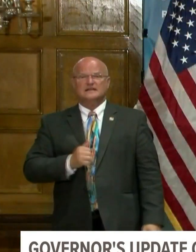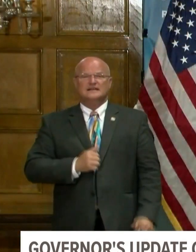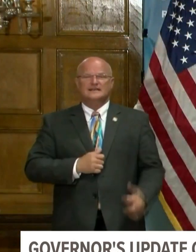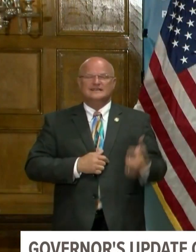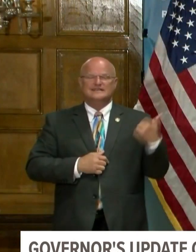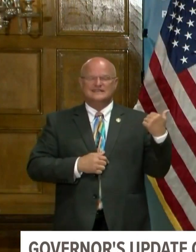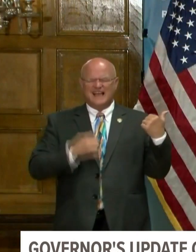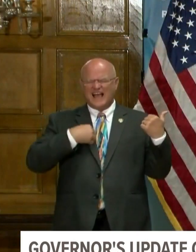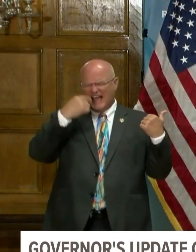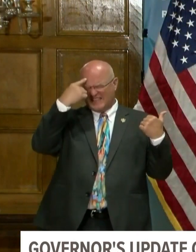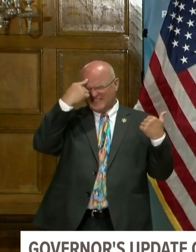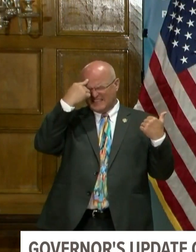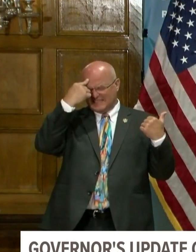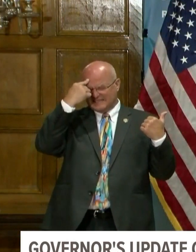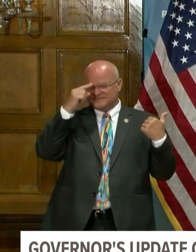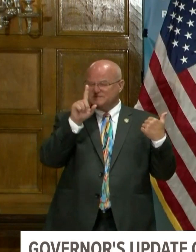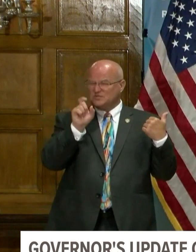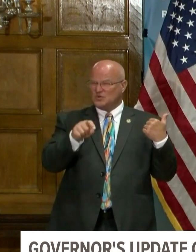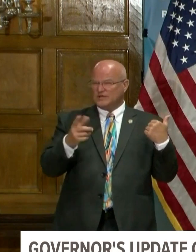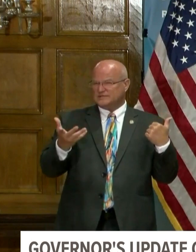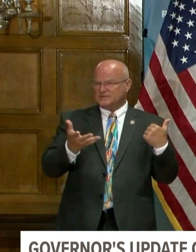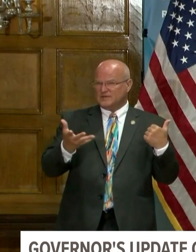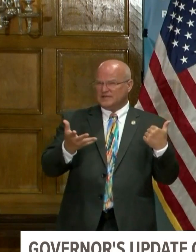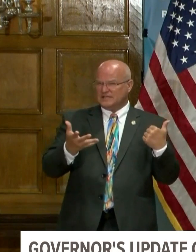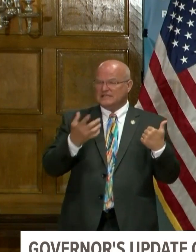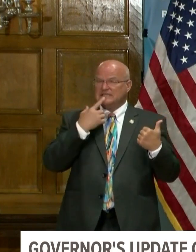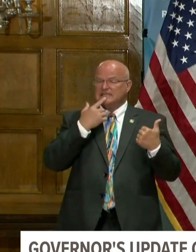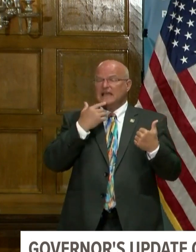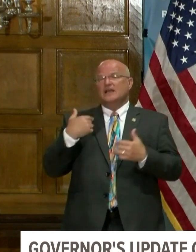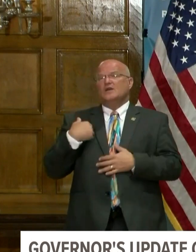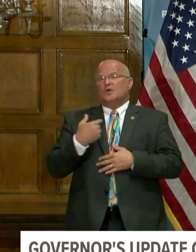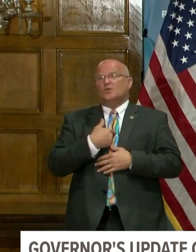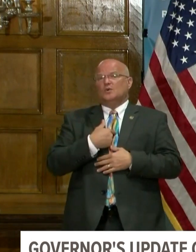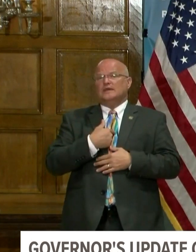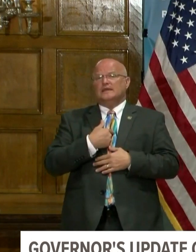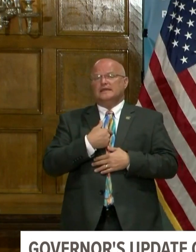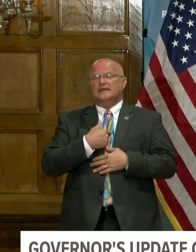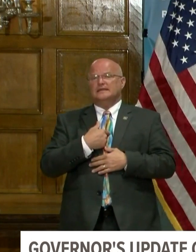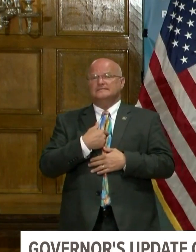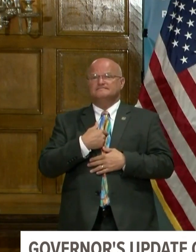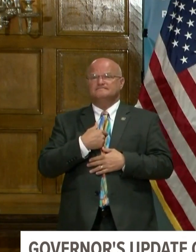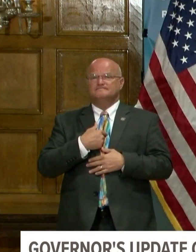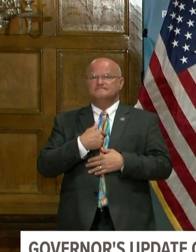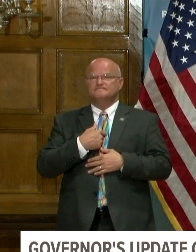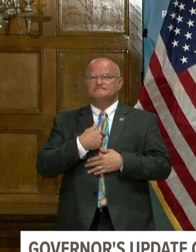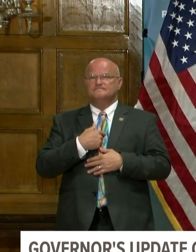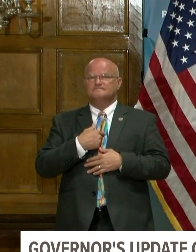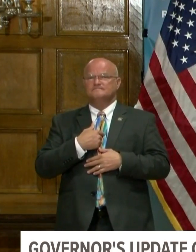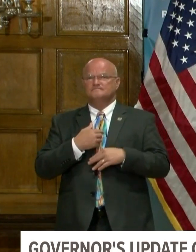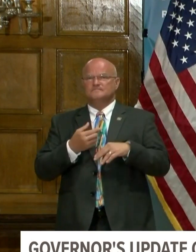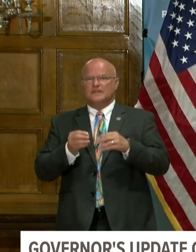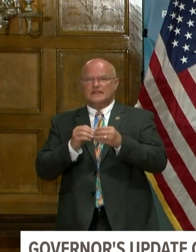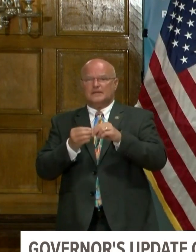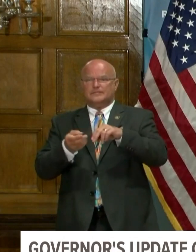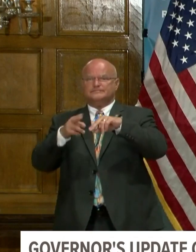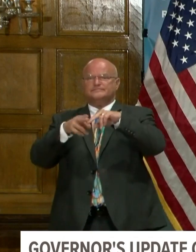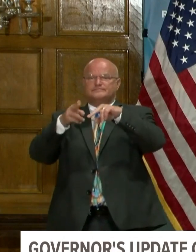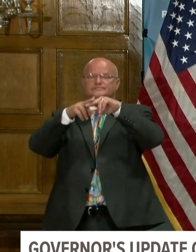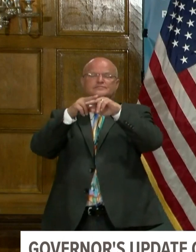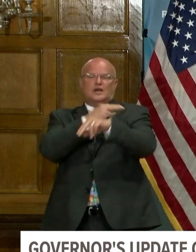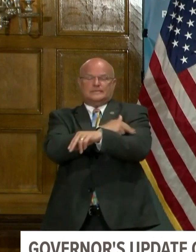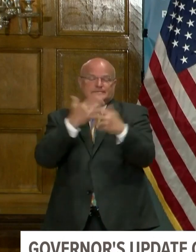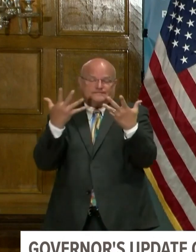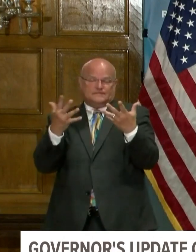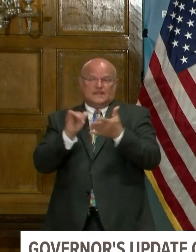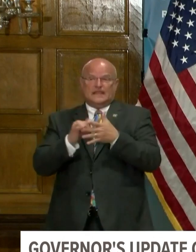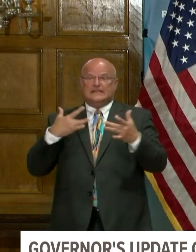You know, I think the question is, say we go up another certain number in